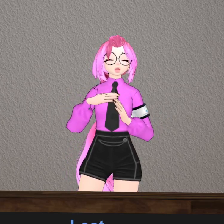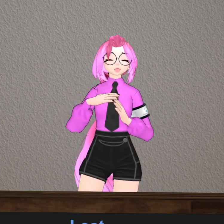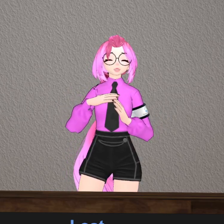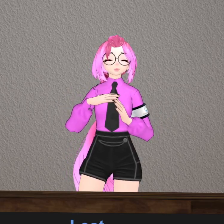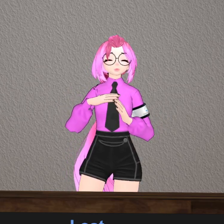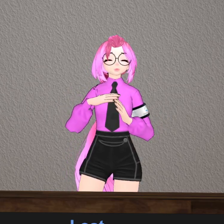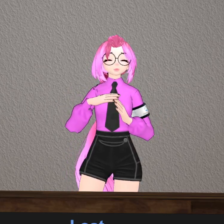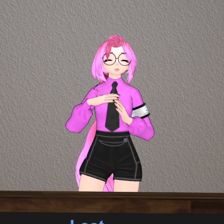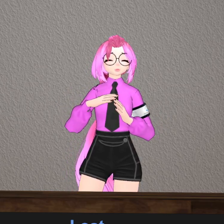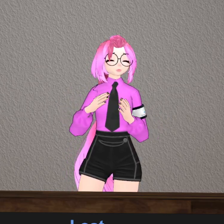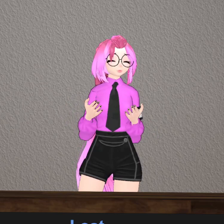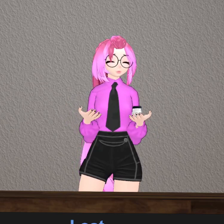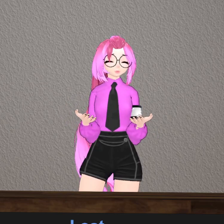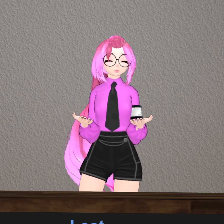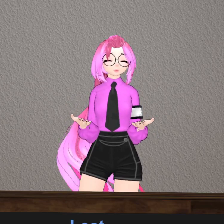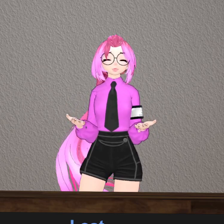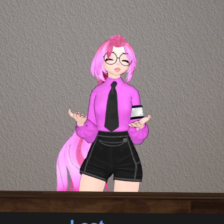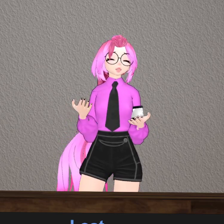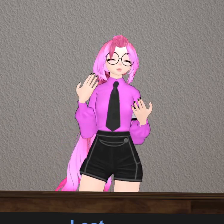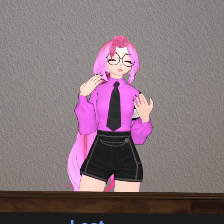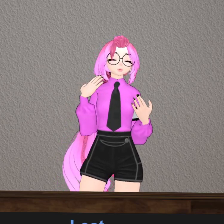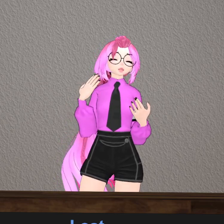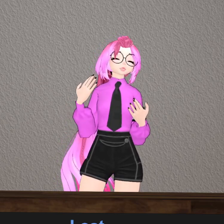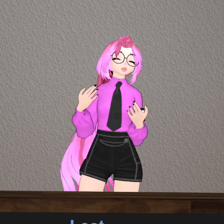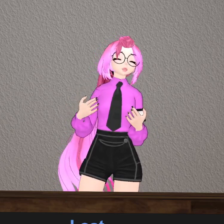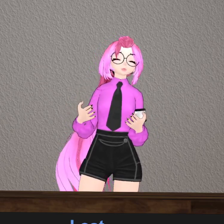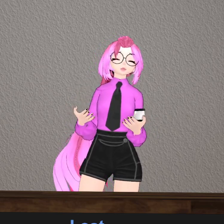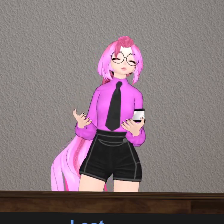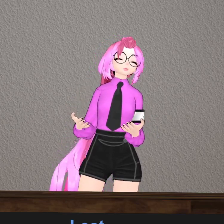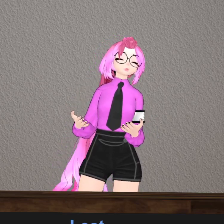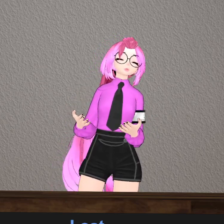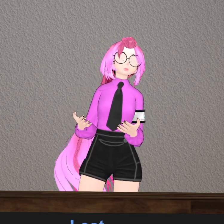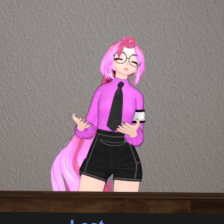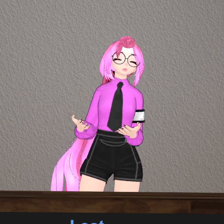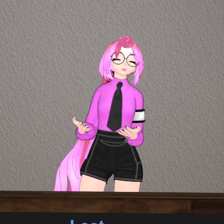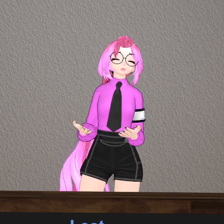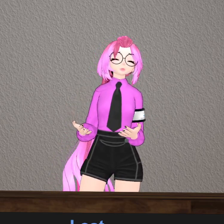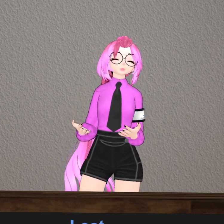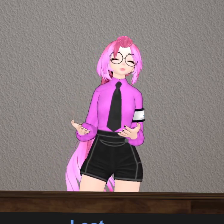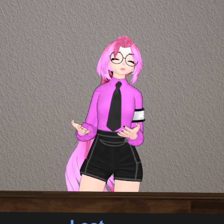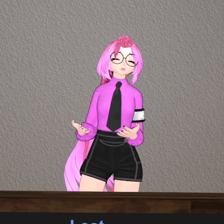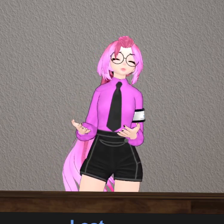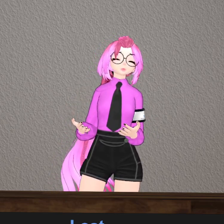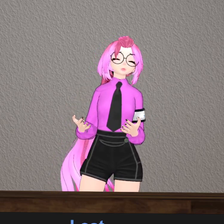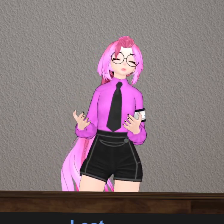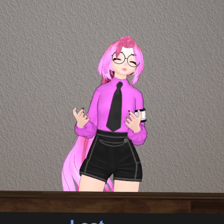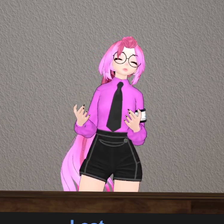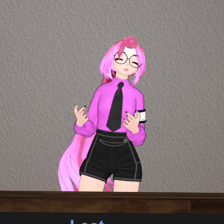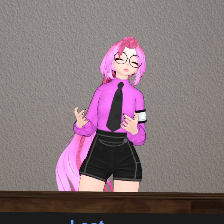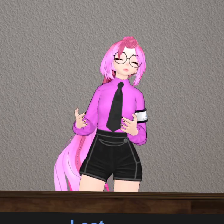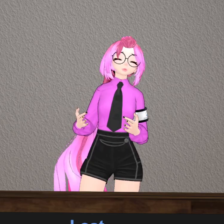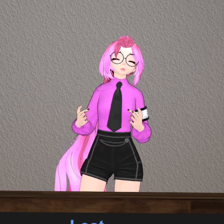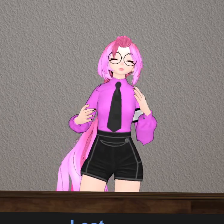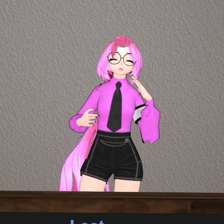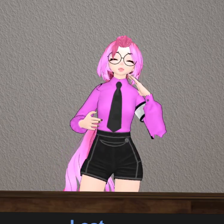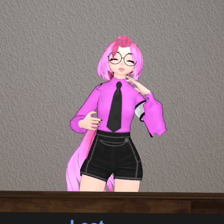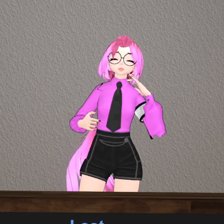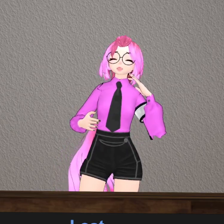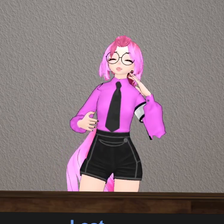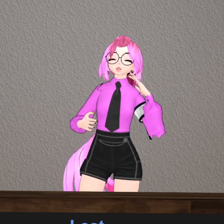Want. Your mic is on. Sorry, I'm being distracted. There's back channeling, there's back beat. I have my voice fall off